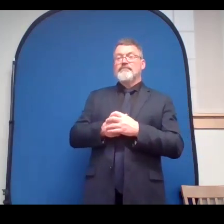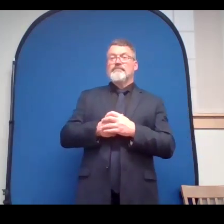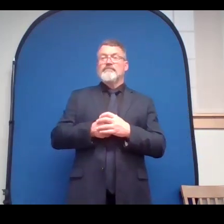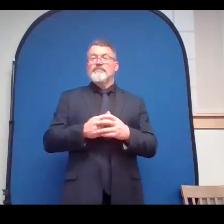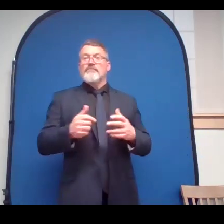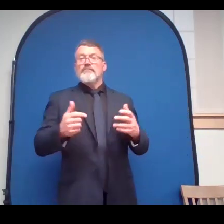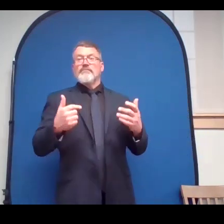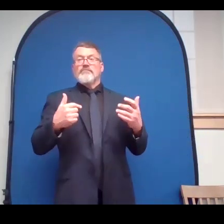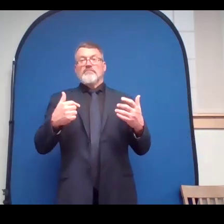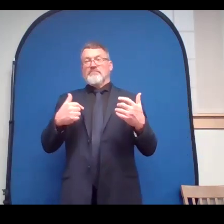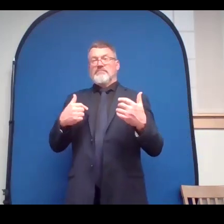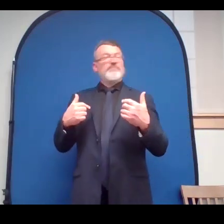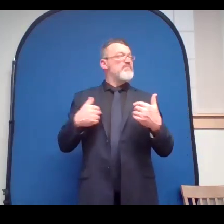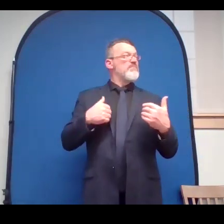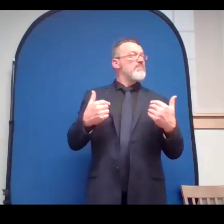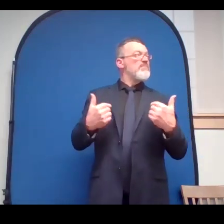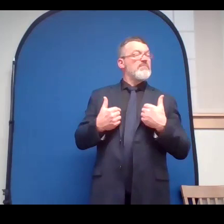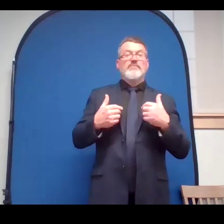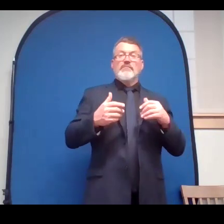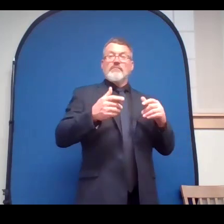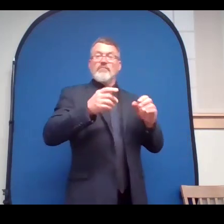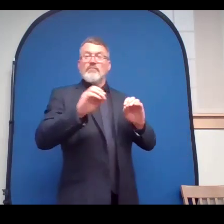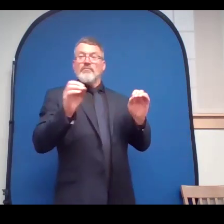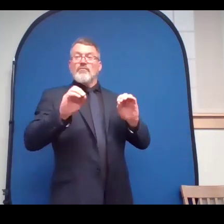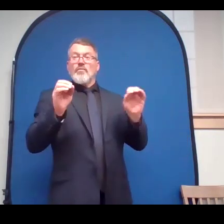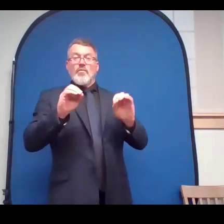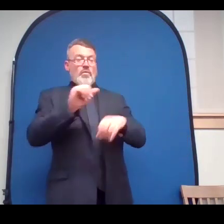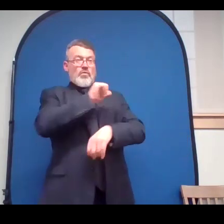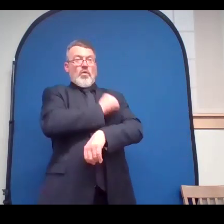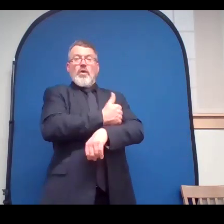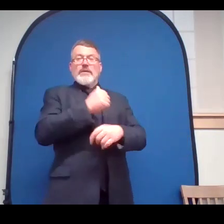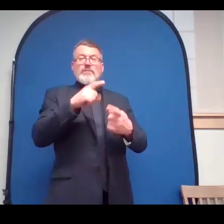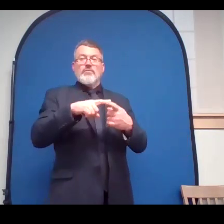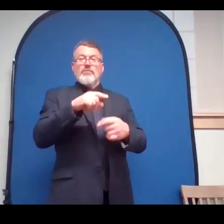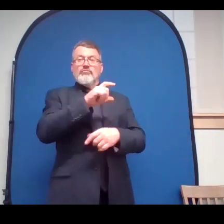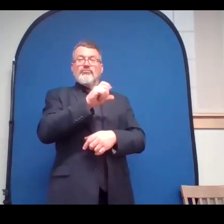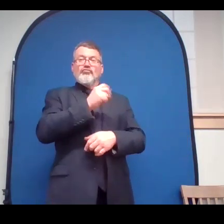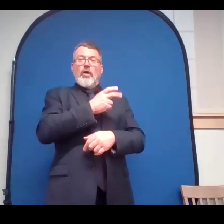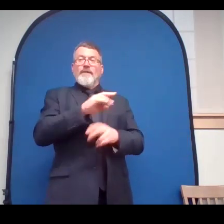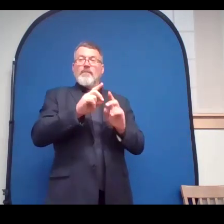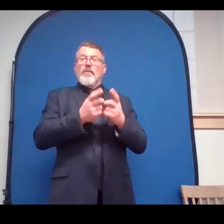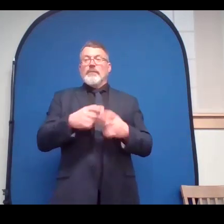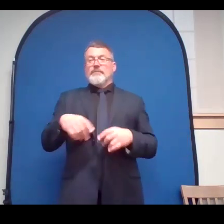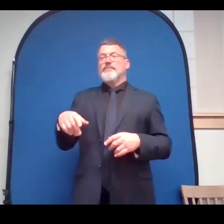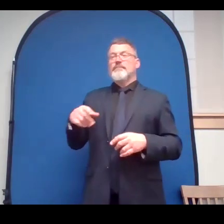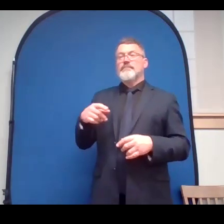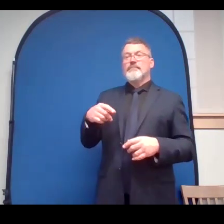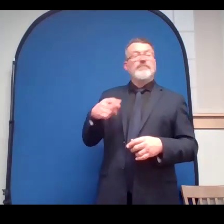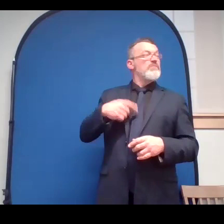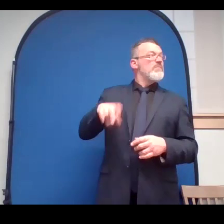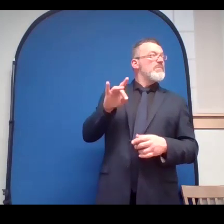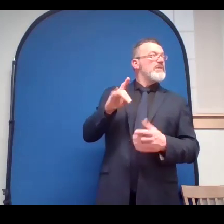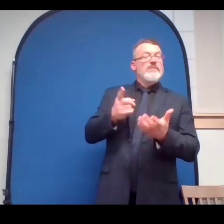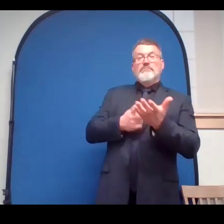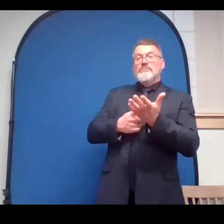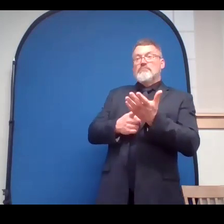them. Well, we've discussed the Army Reserve's psychological program that you're familiar with. Yes, ma'am.